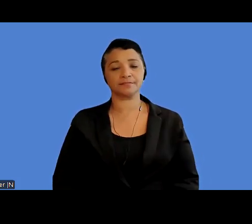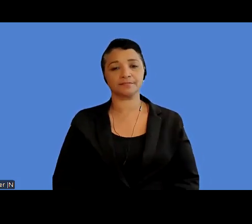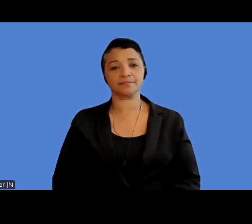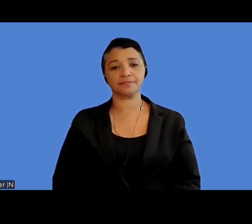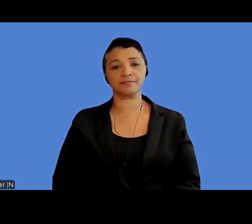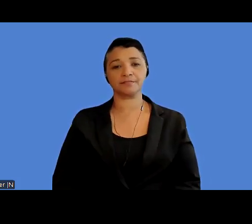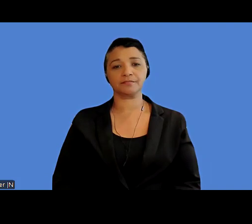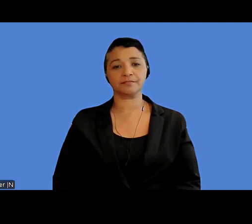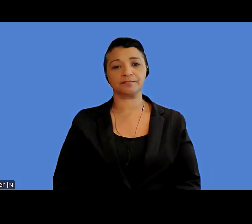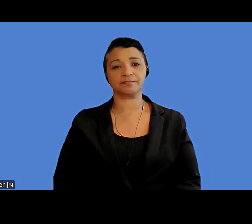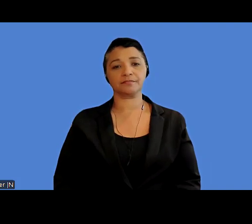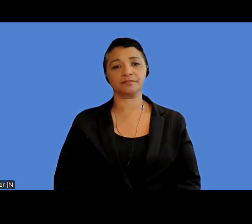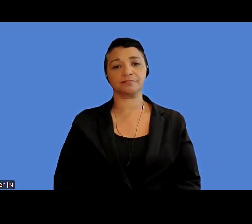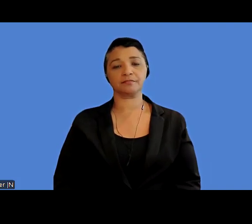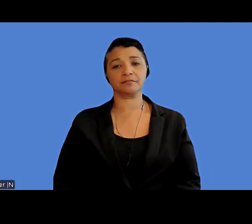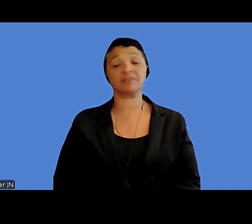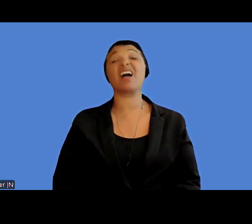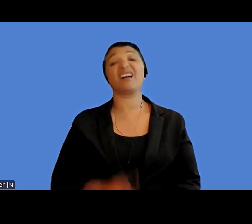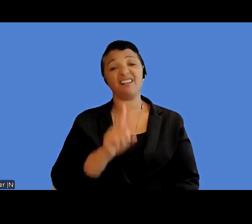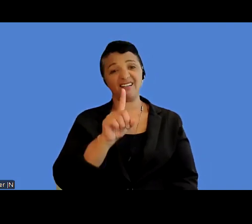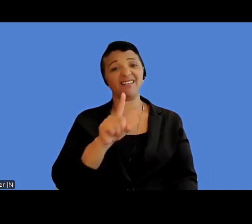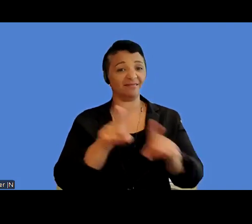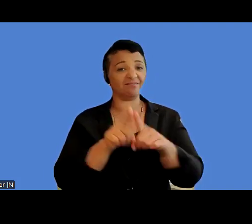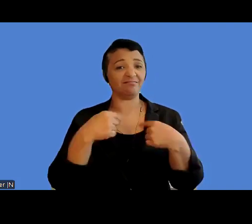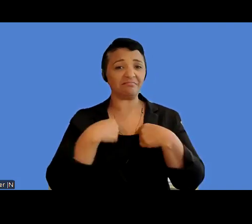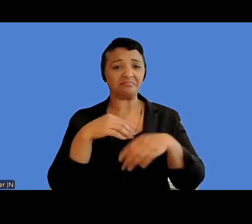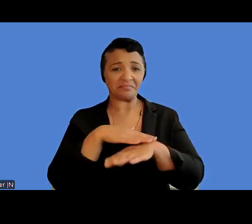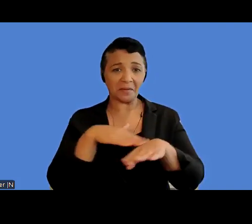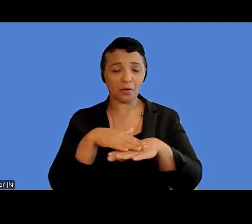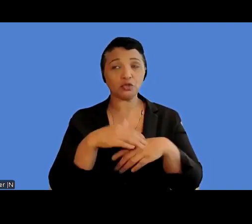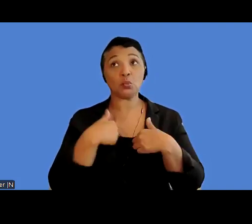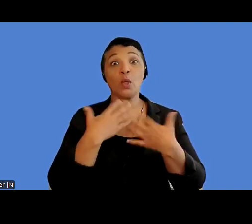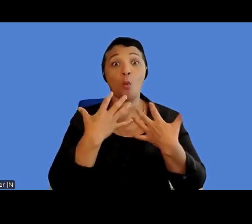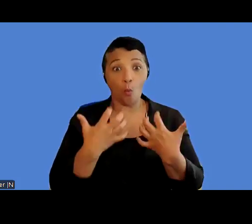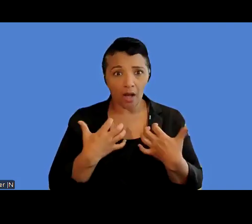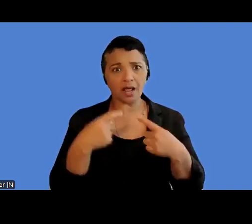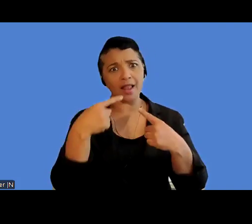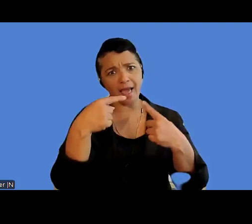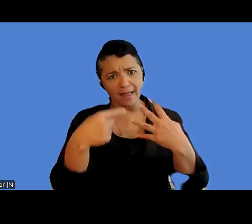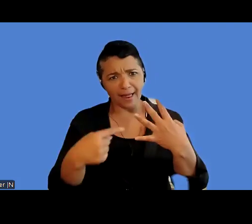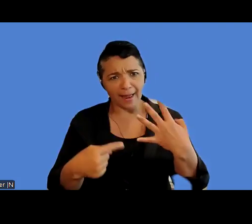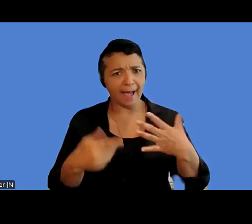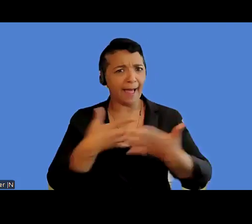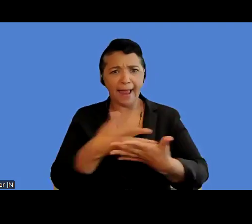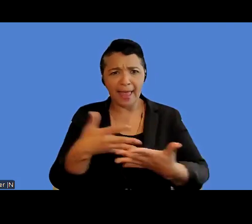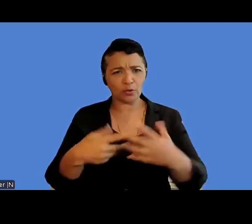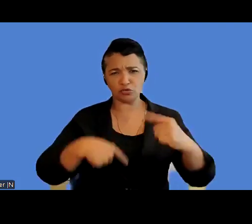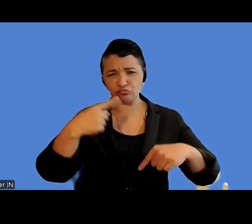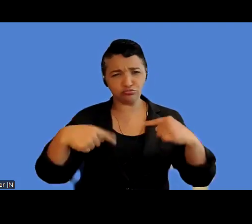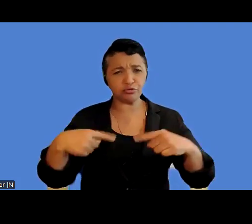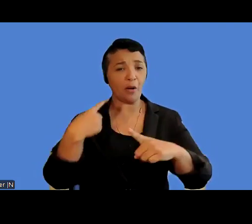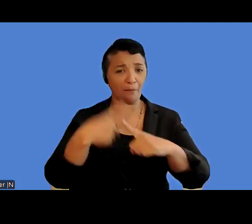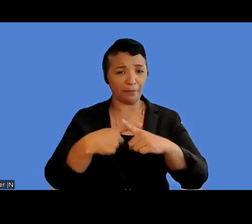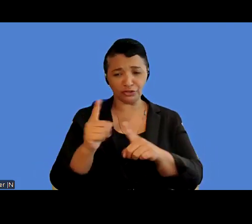Yes, and also our apologies because, I mean, we would like to have a lot of languages, more maybe than 10, 12 languages, and also sign languages,